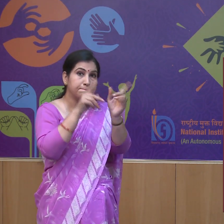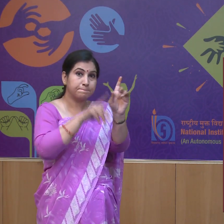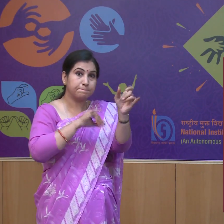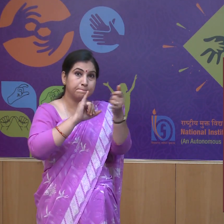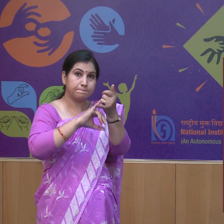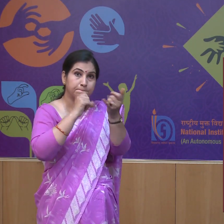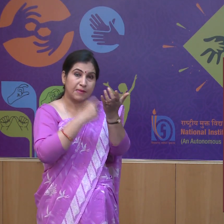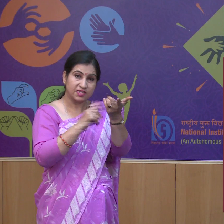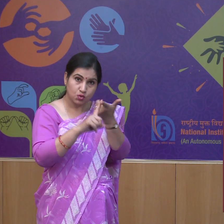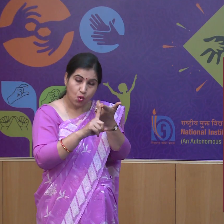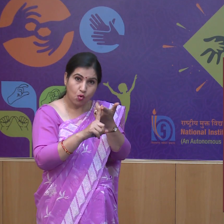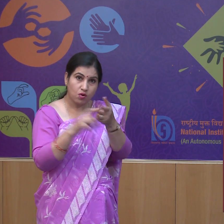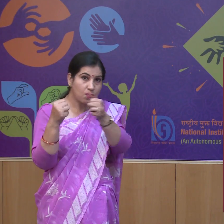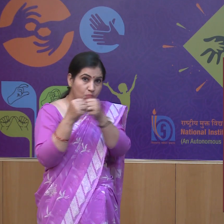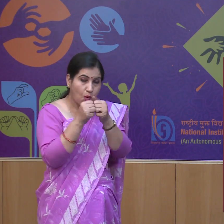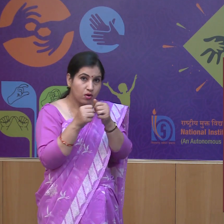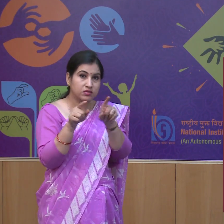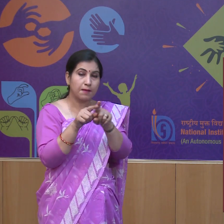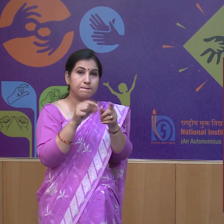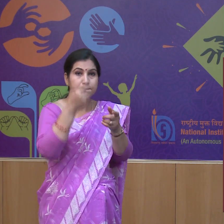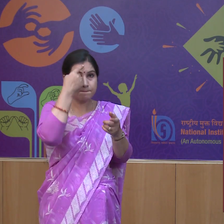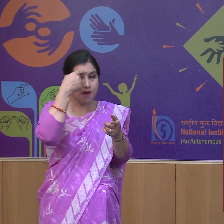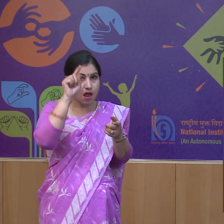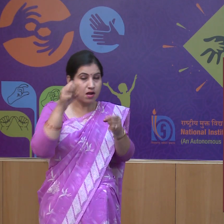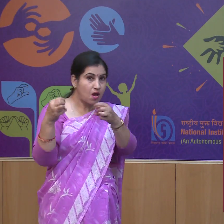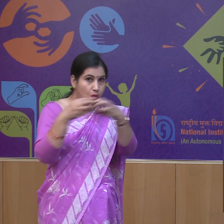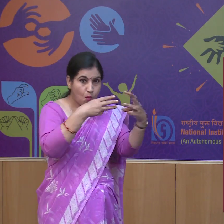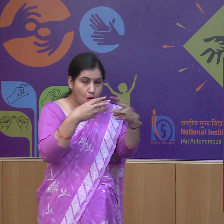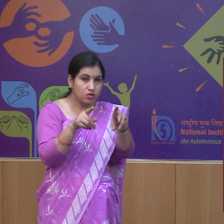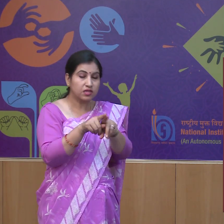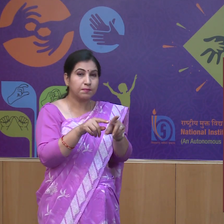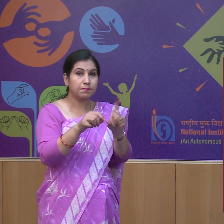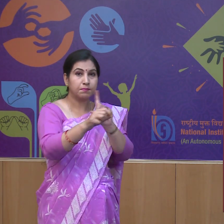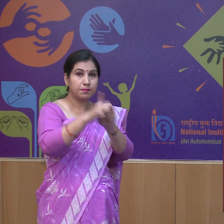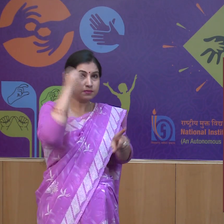Sultan, the Marathas, and the Sikhs.